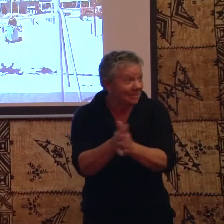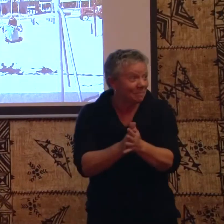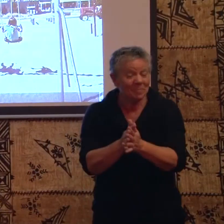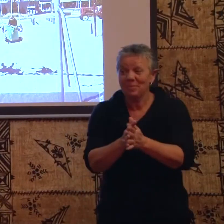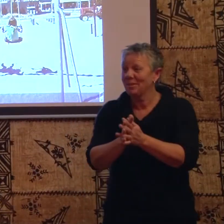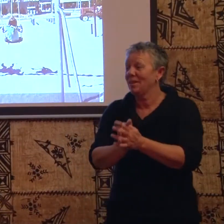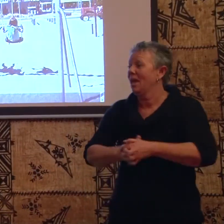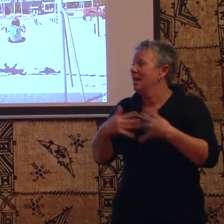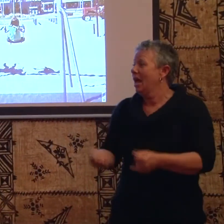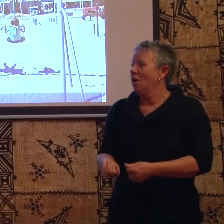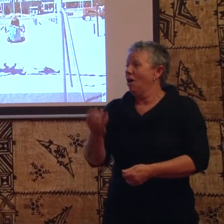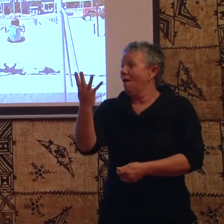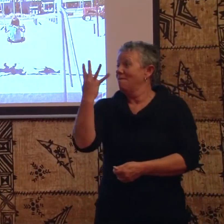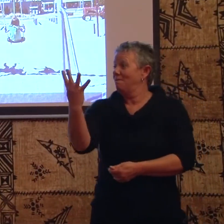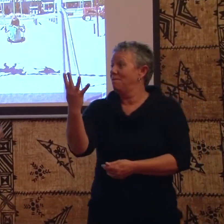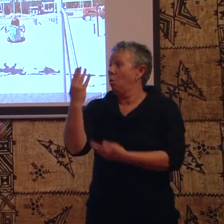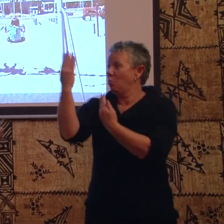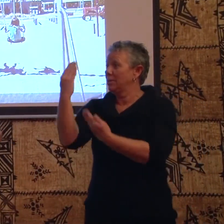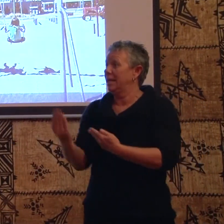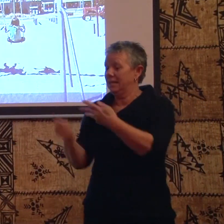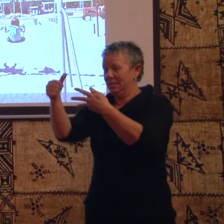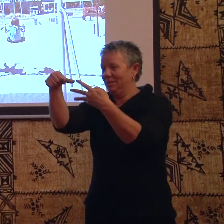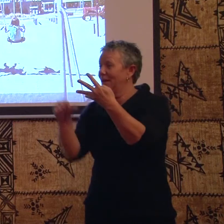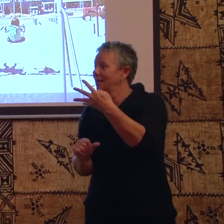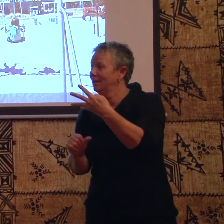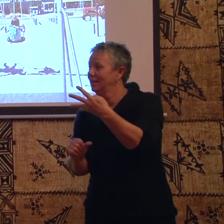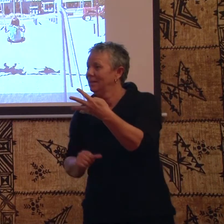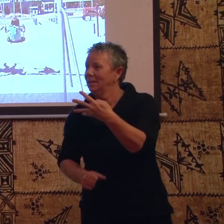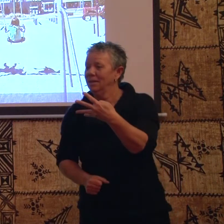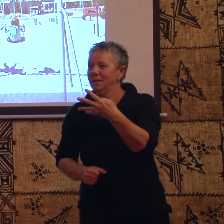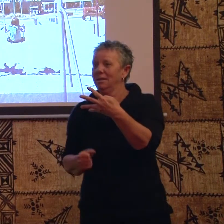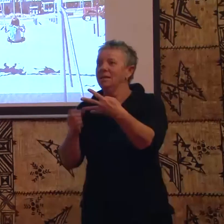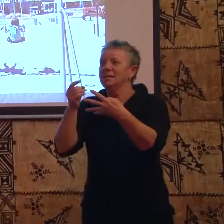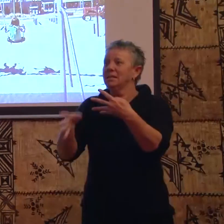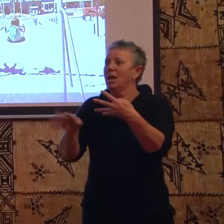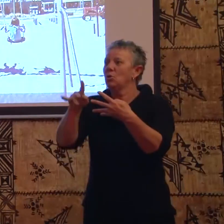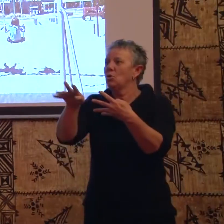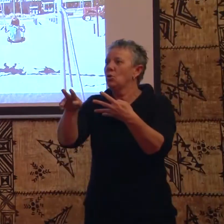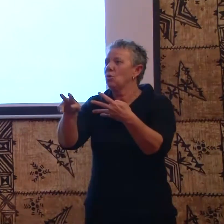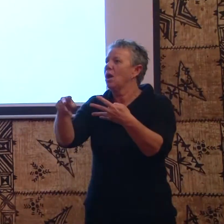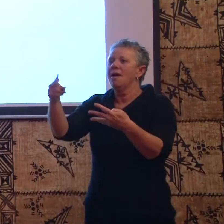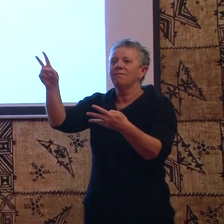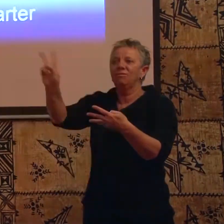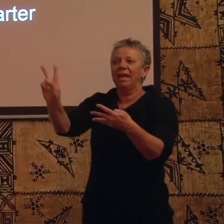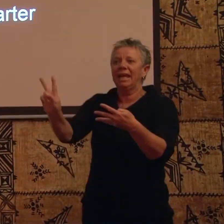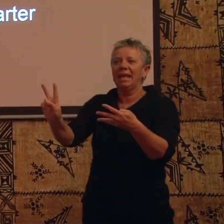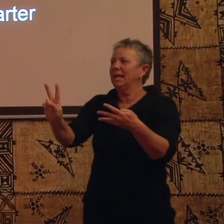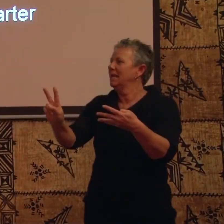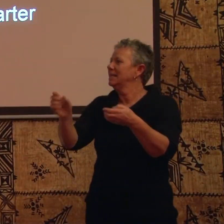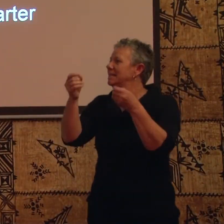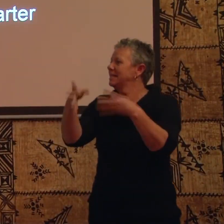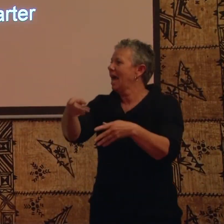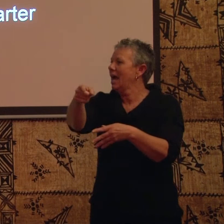Okay, we've got four presenters in the second half of this evening, and we're going to start off with Vicky Carter.